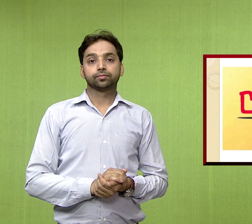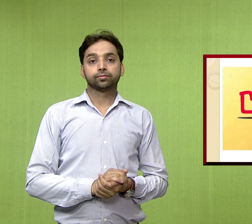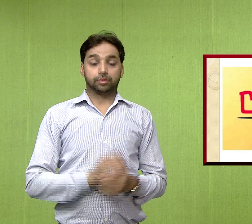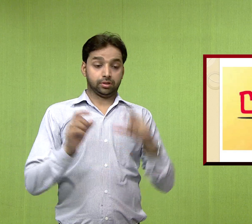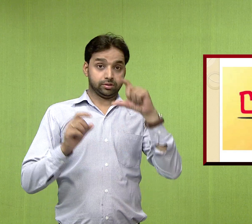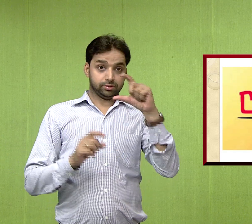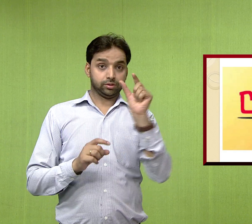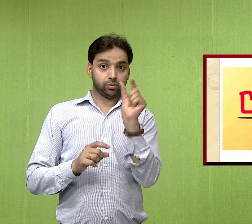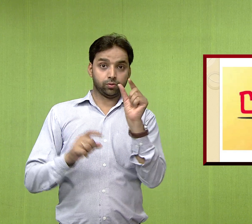cult